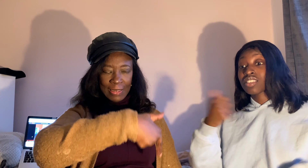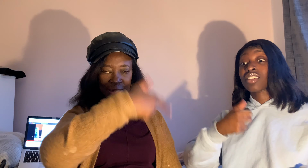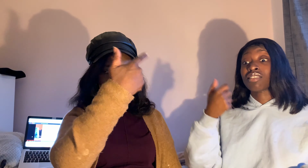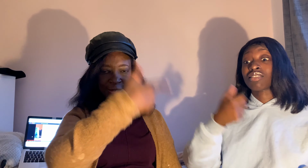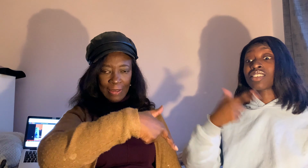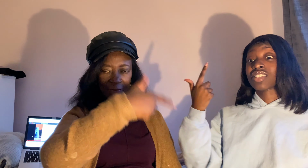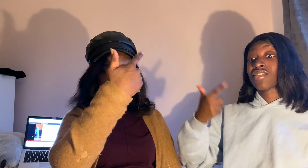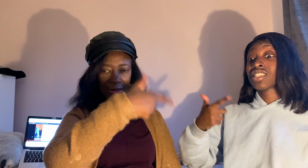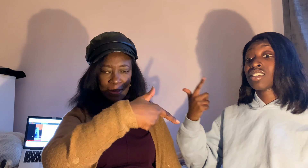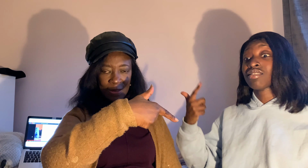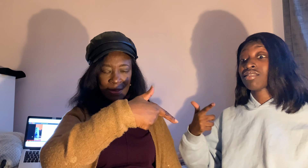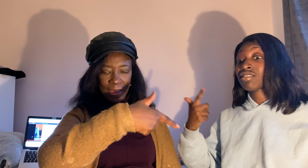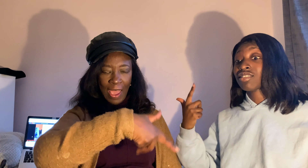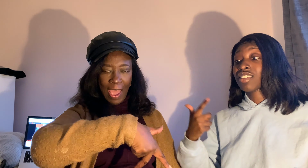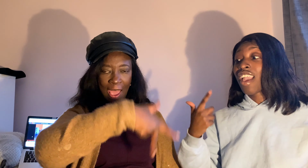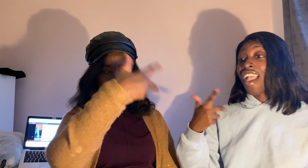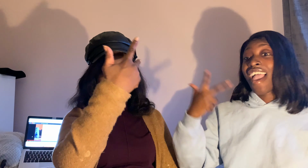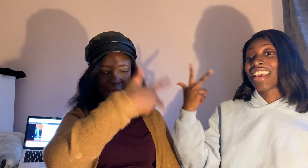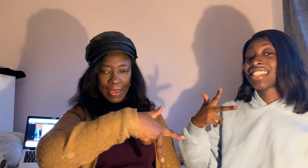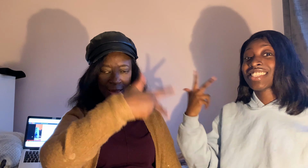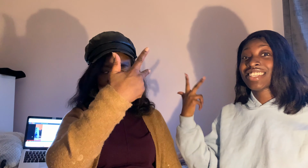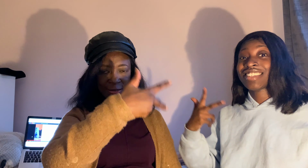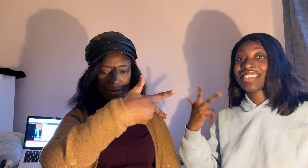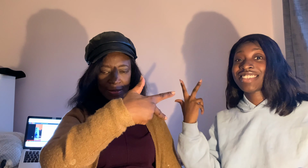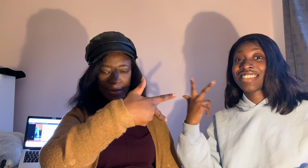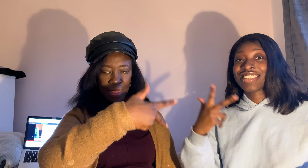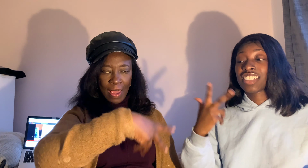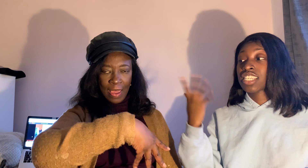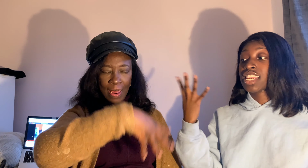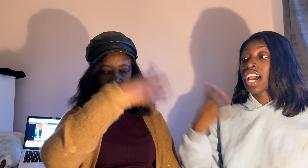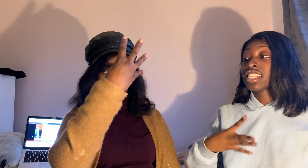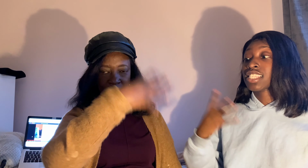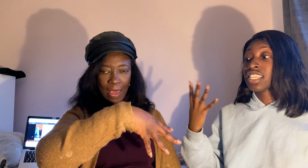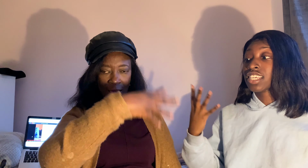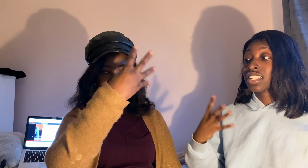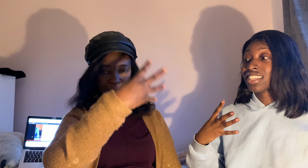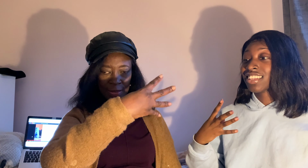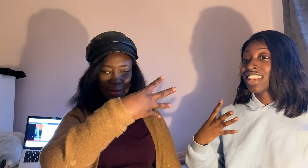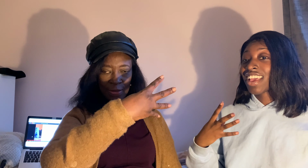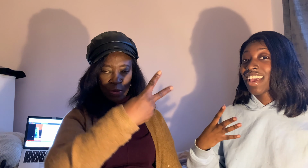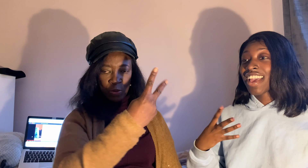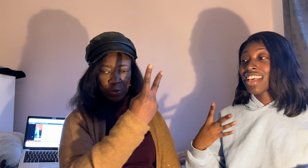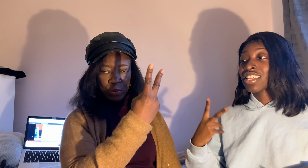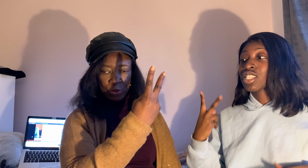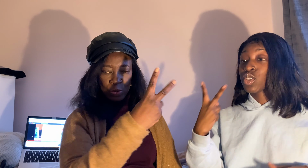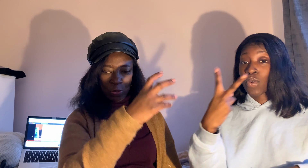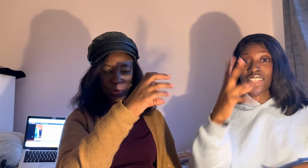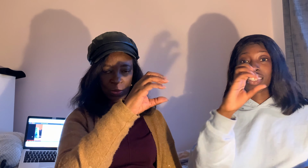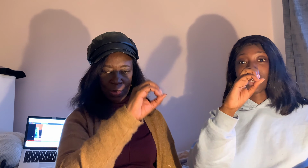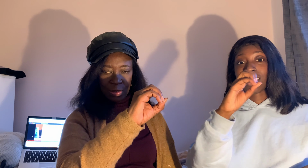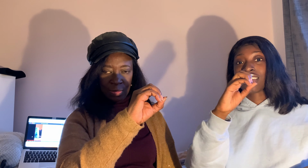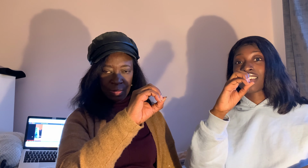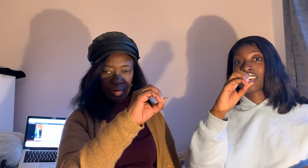16, 17, 18, 19, 20.